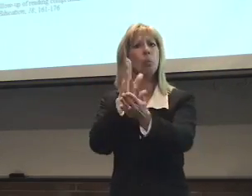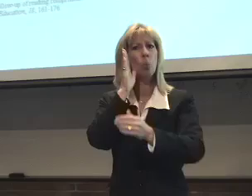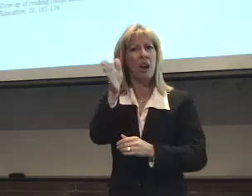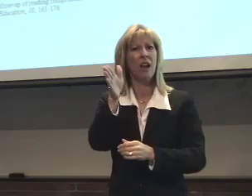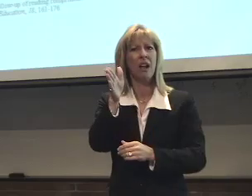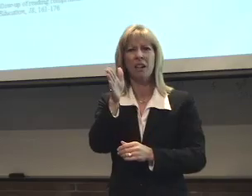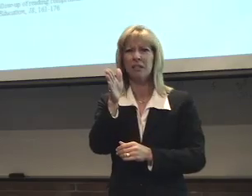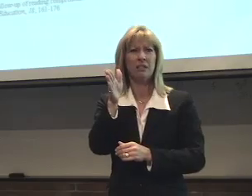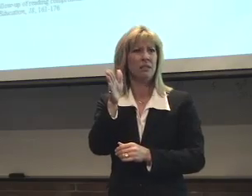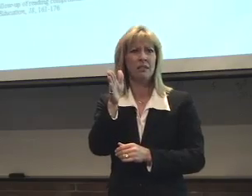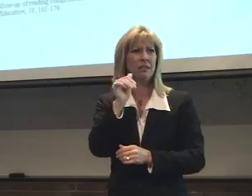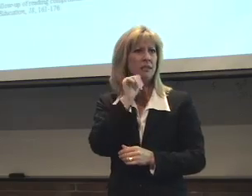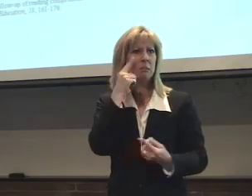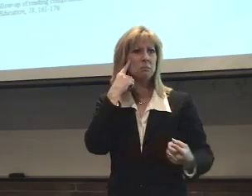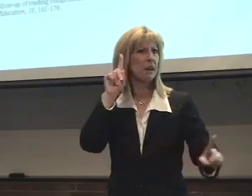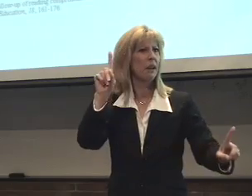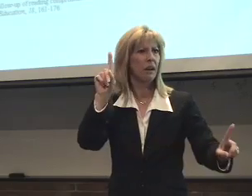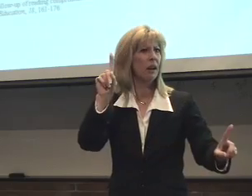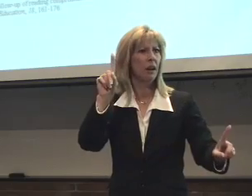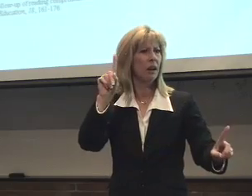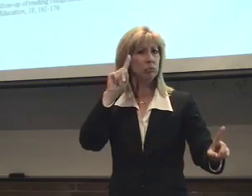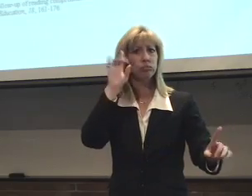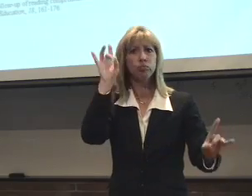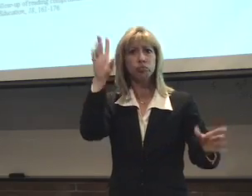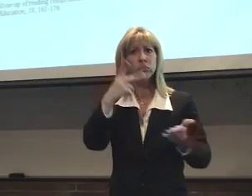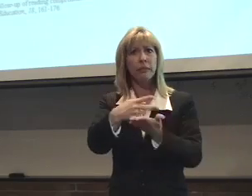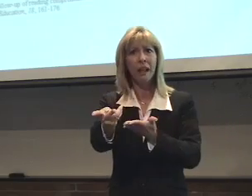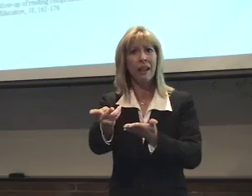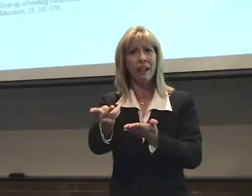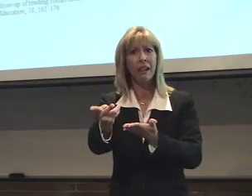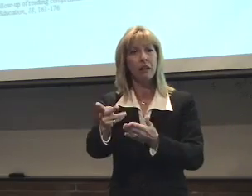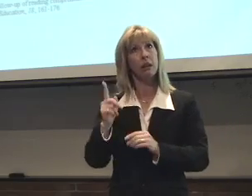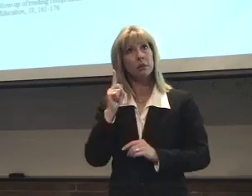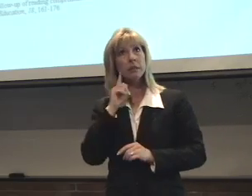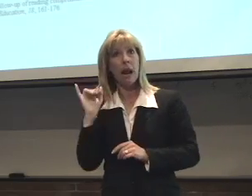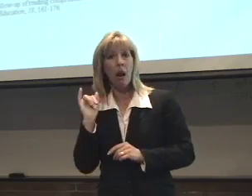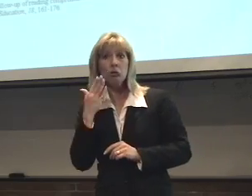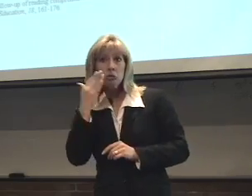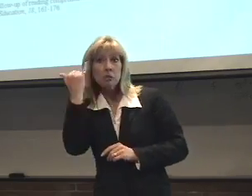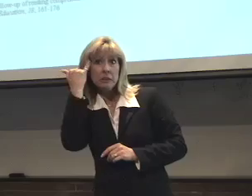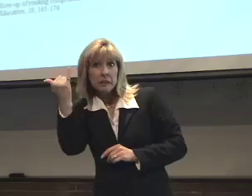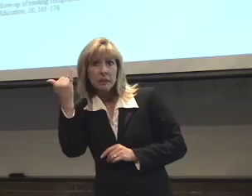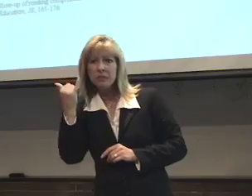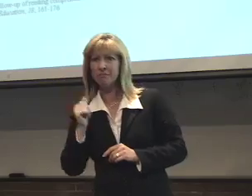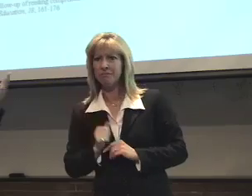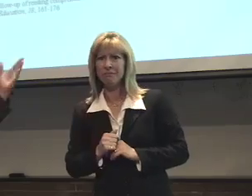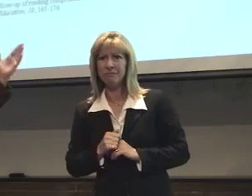Because it sounds really good, but it doesn't work. And the biggest proof I have is